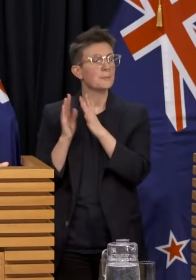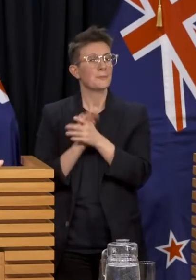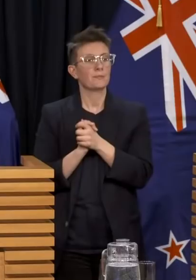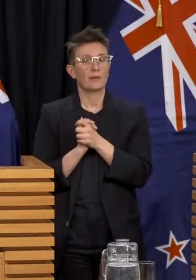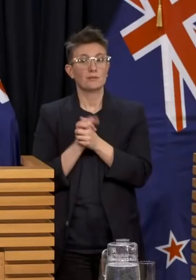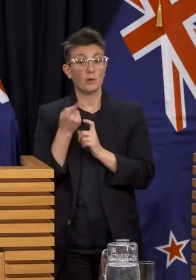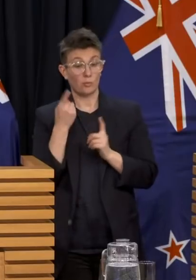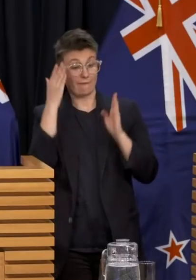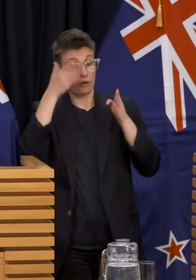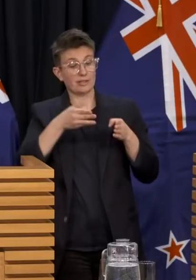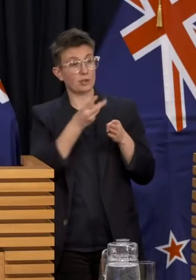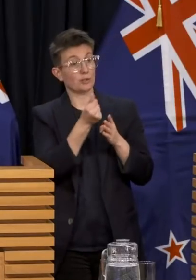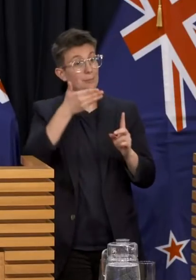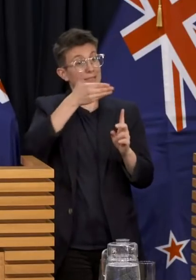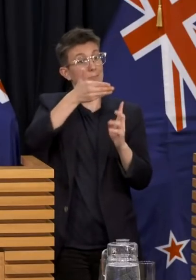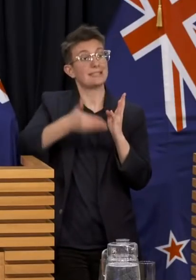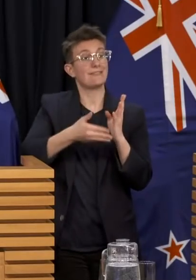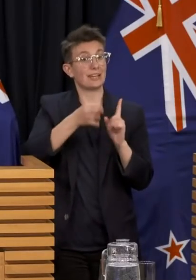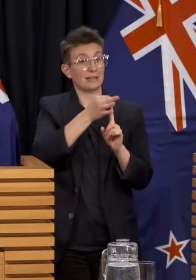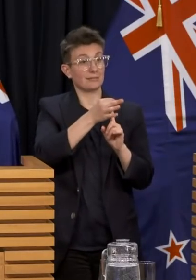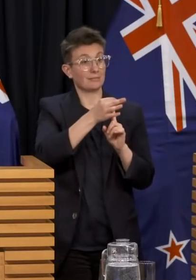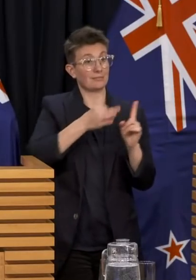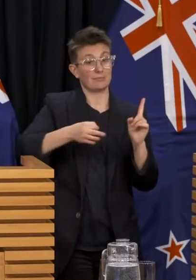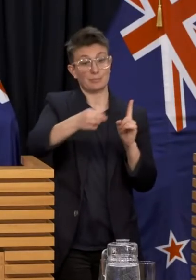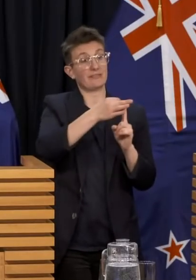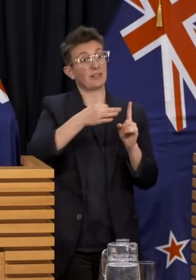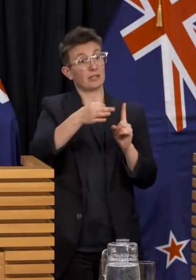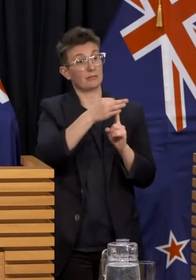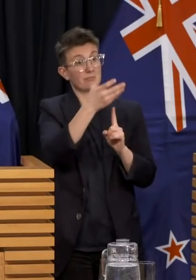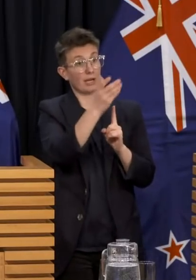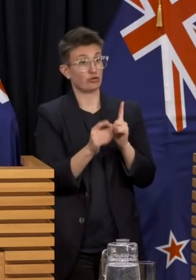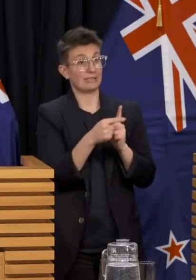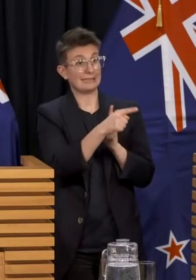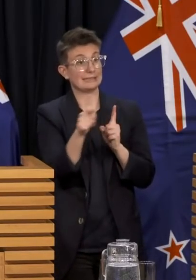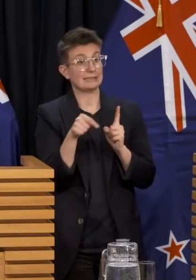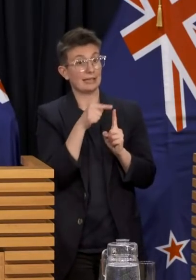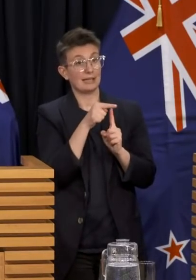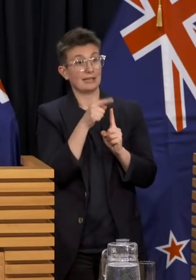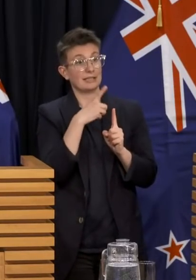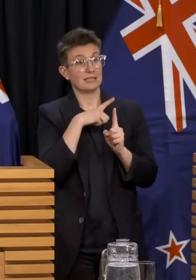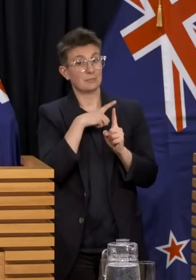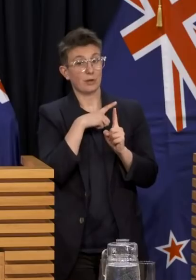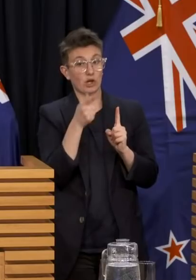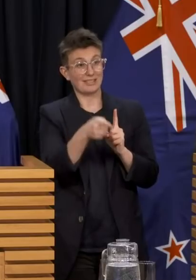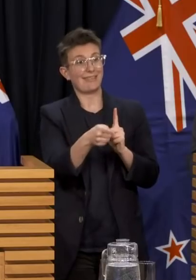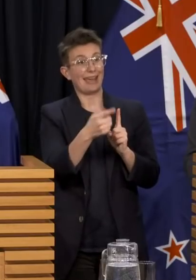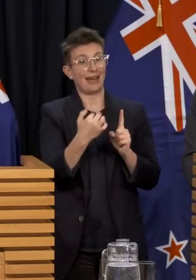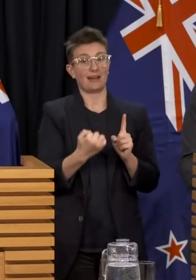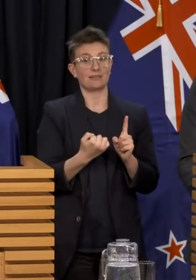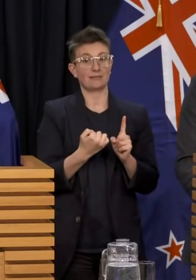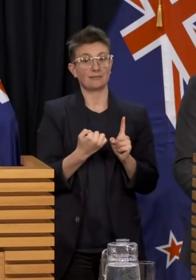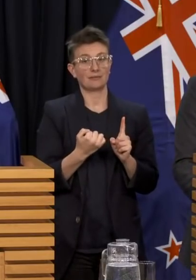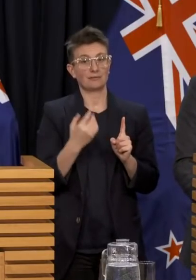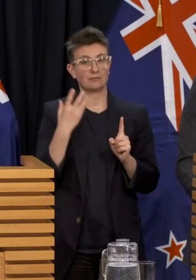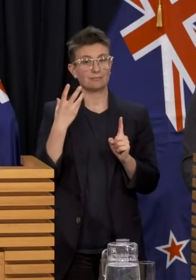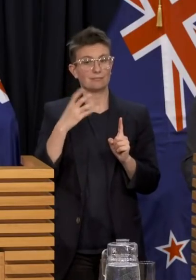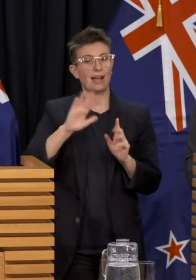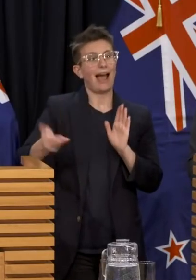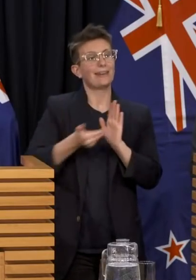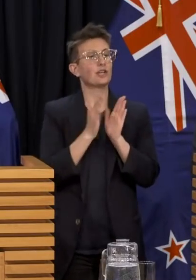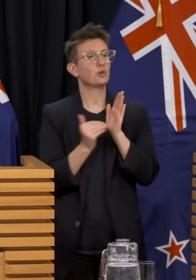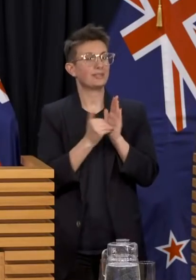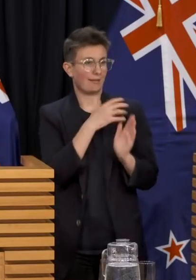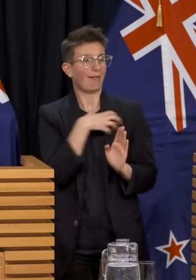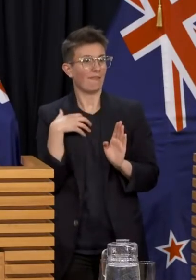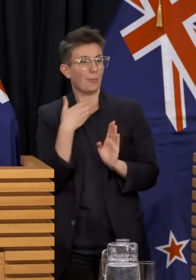the whole Pacific, is because they are realm countries. These are individuals who are passport holders that have a right to travel and